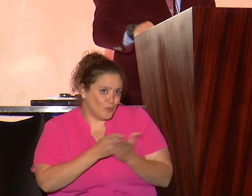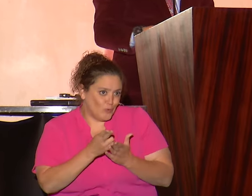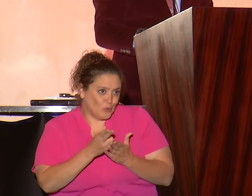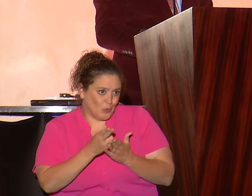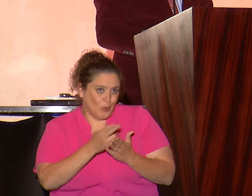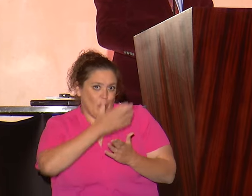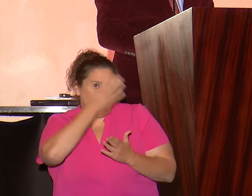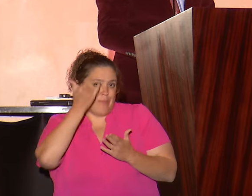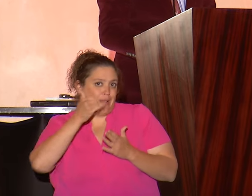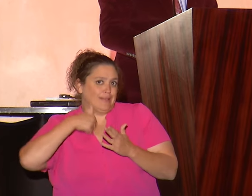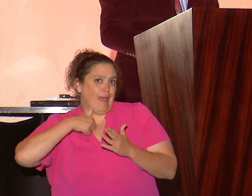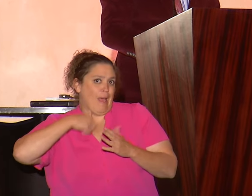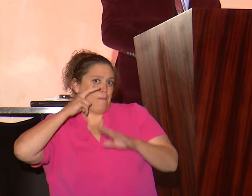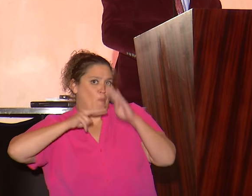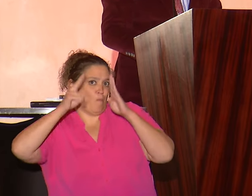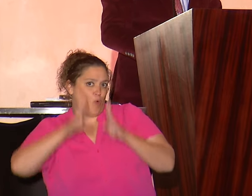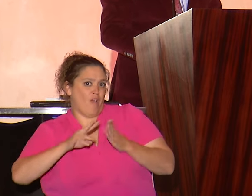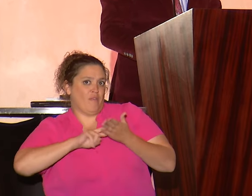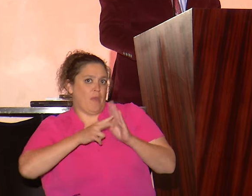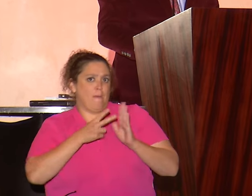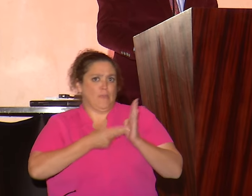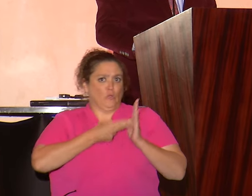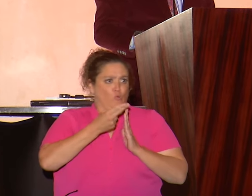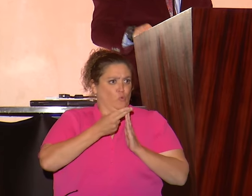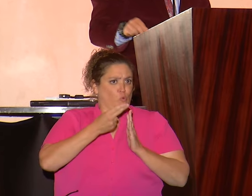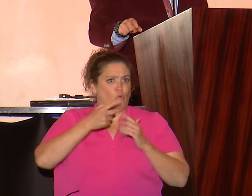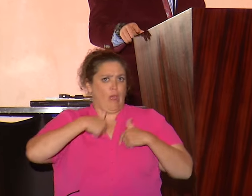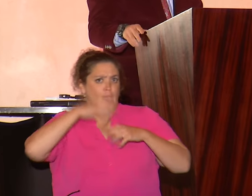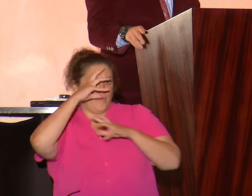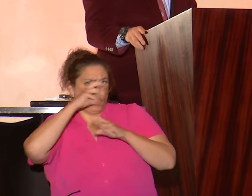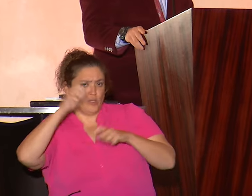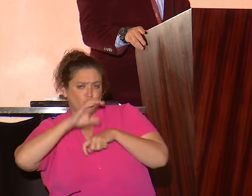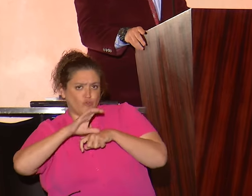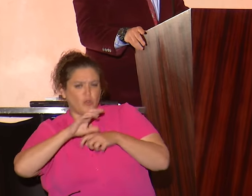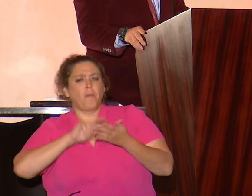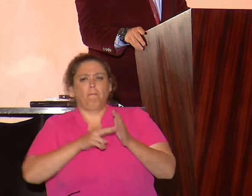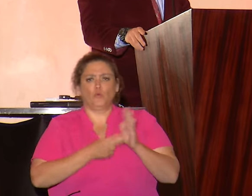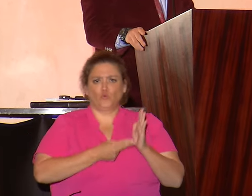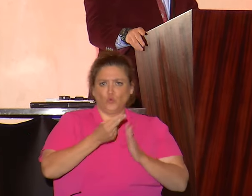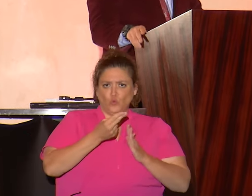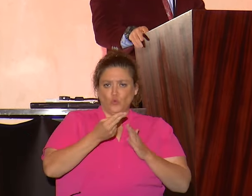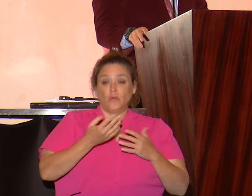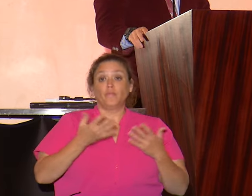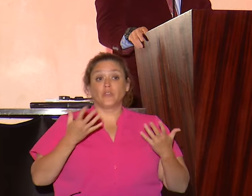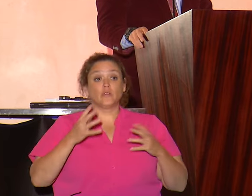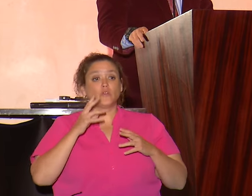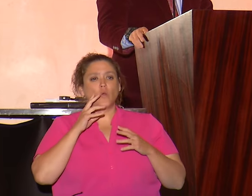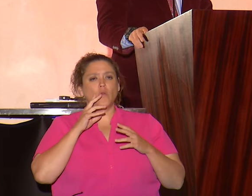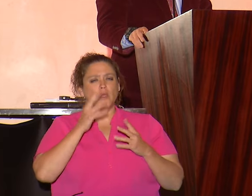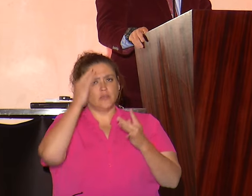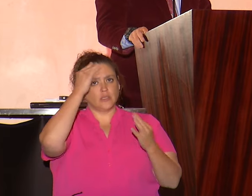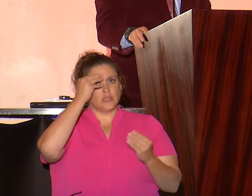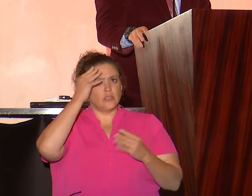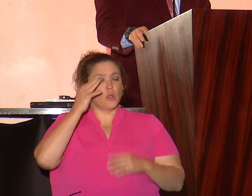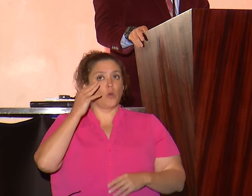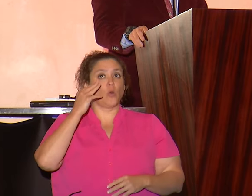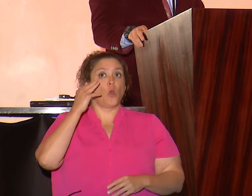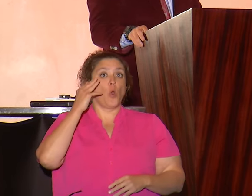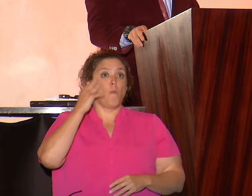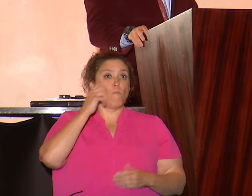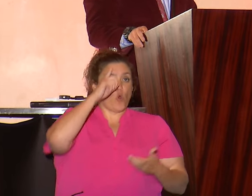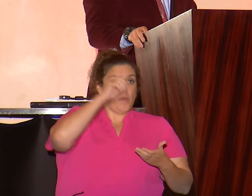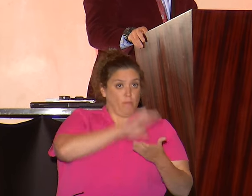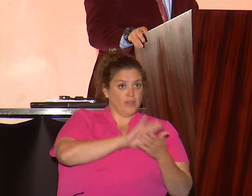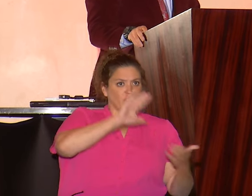whoever is the current prophet, president of the church? Now let's look at Mormon beliefs versus other